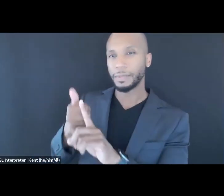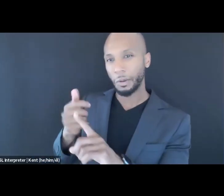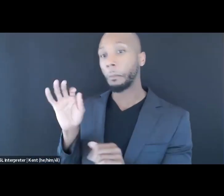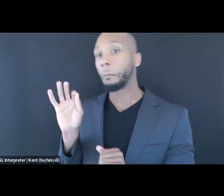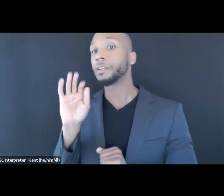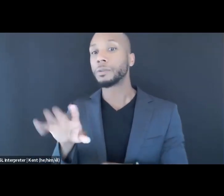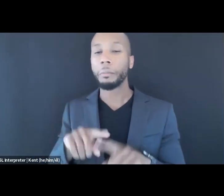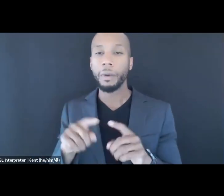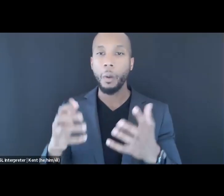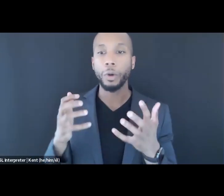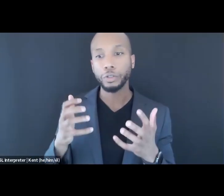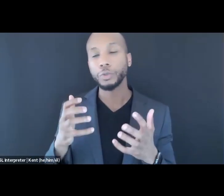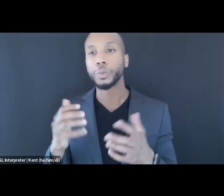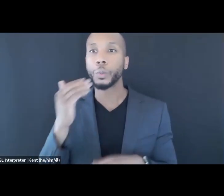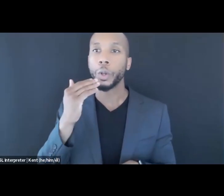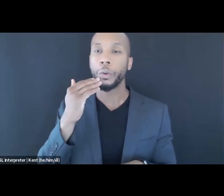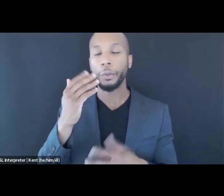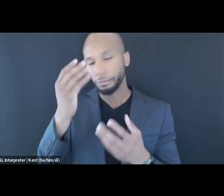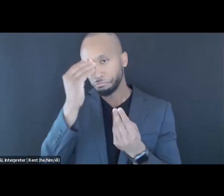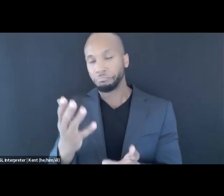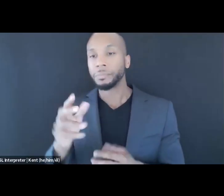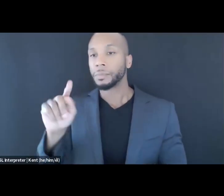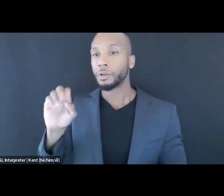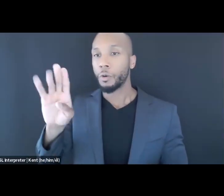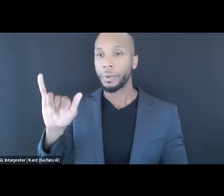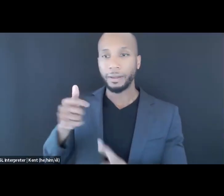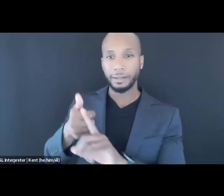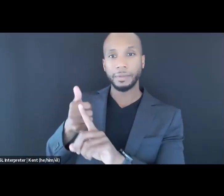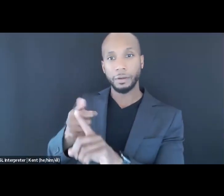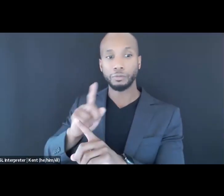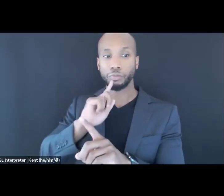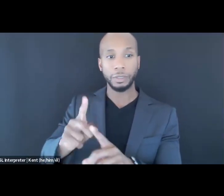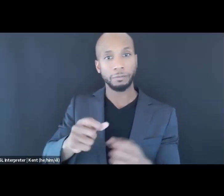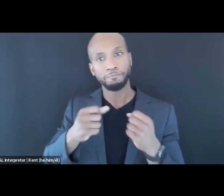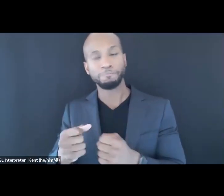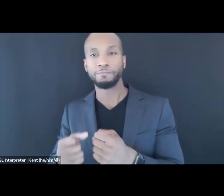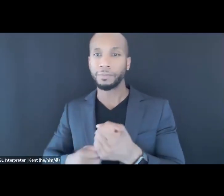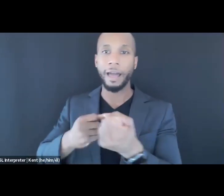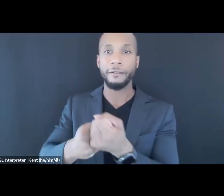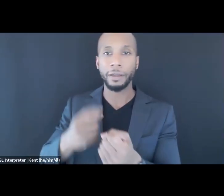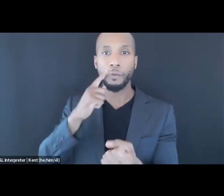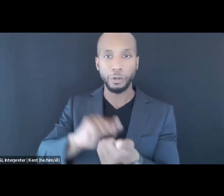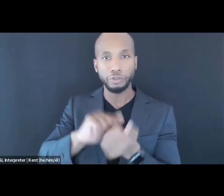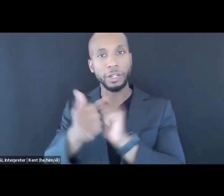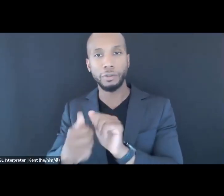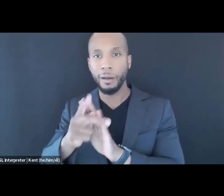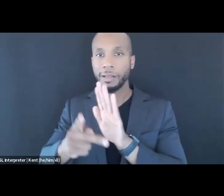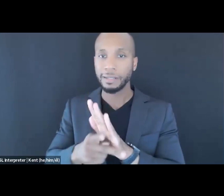it, but I just wanted to note that Toby has really been a truly incredible advocate for changing